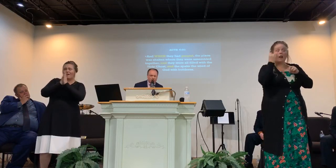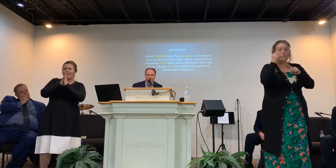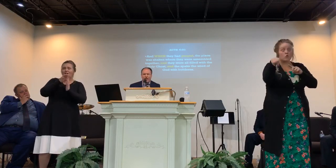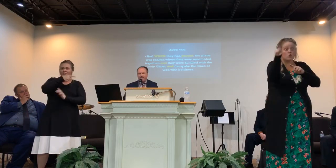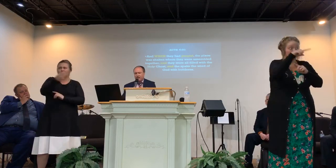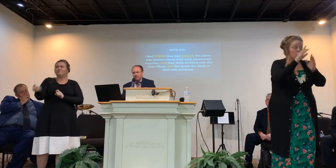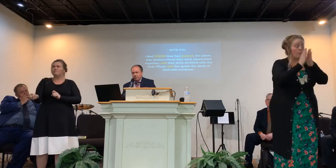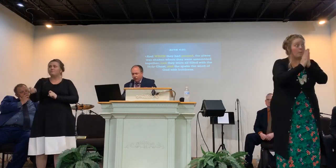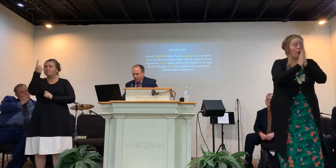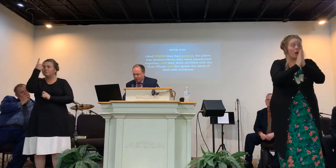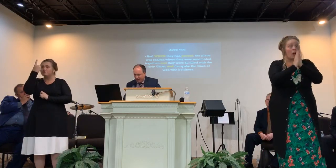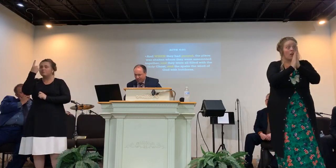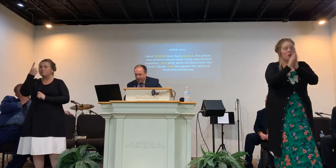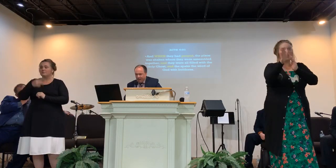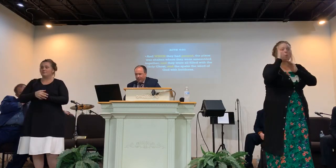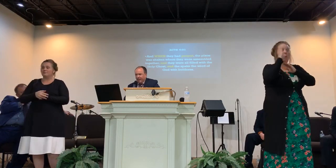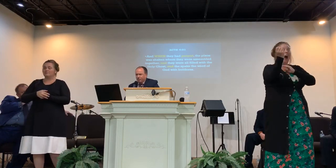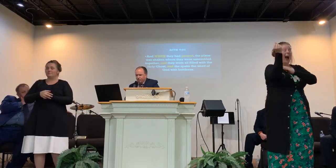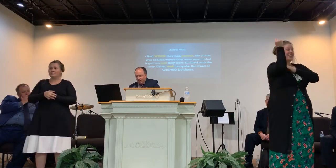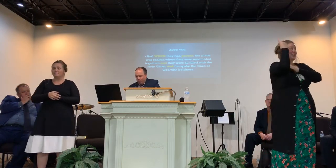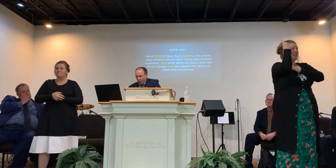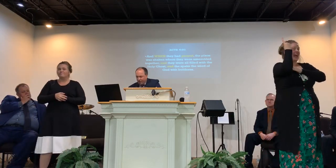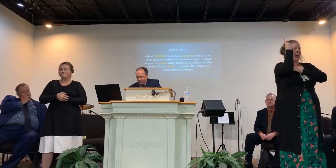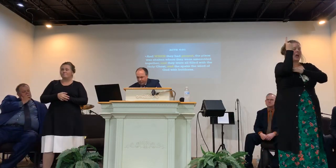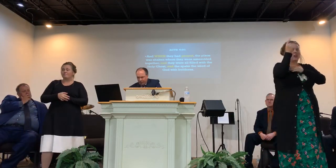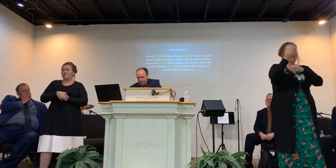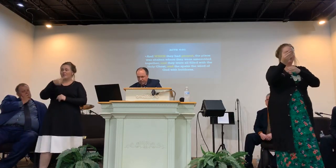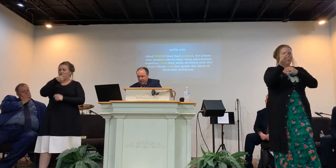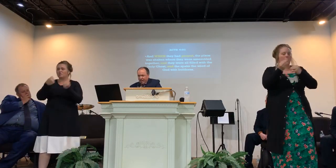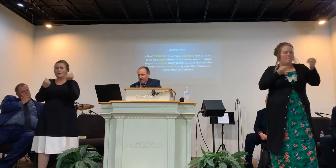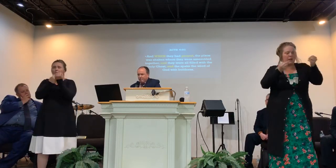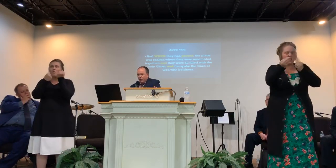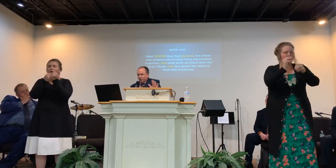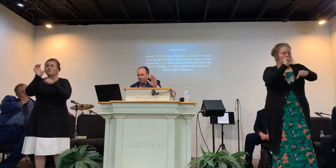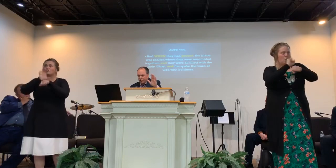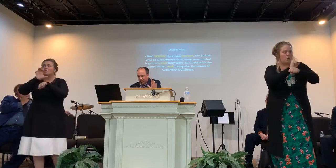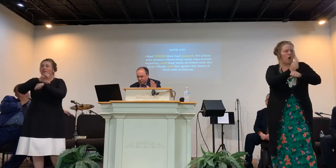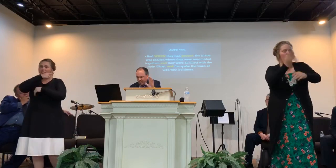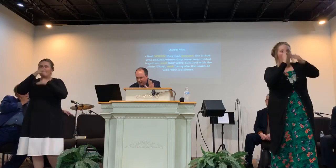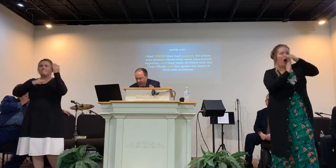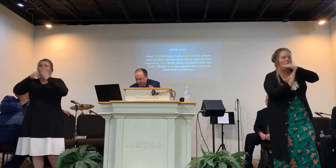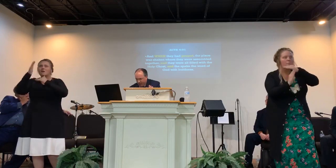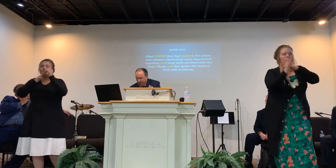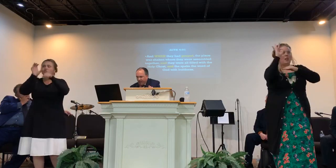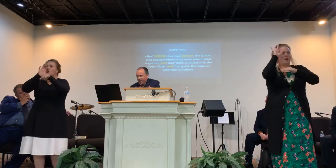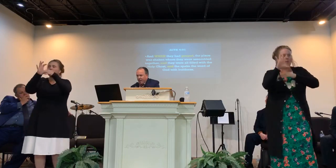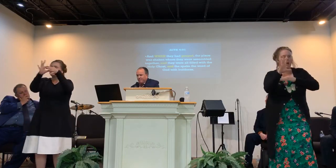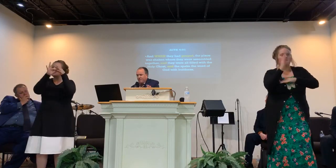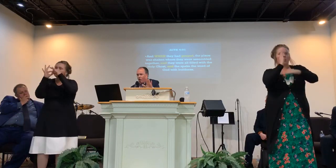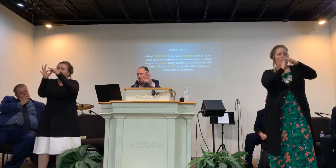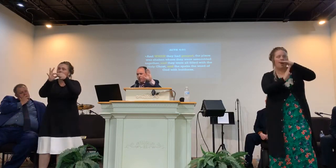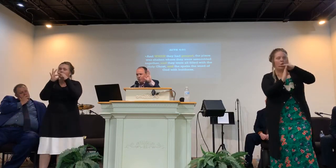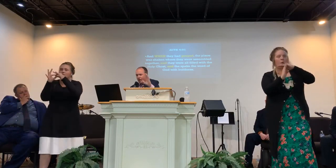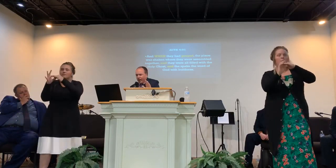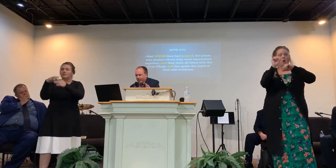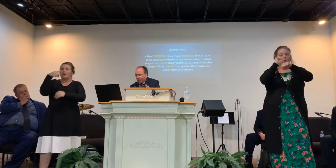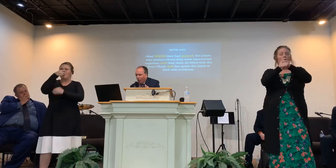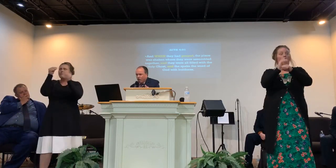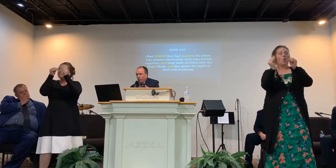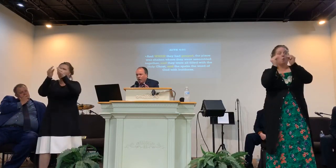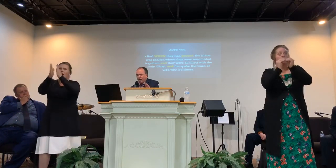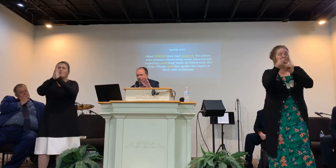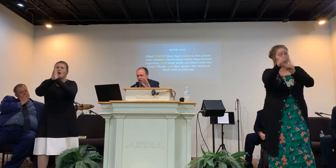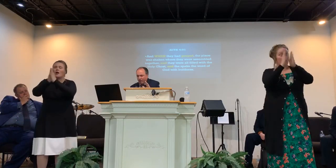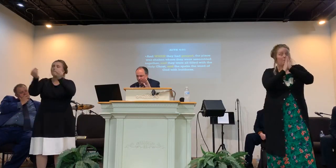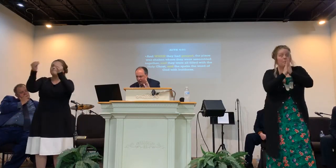greater understanding of stewardship. They supported the church. They built the church together. The more you pray, the